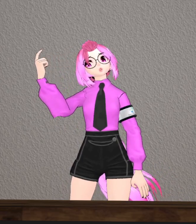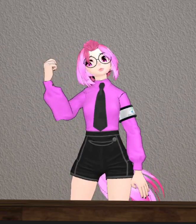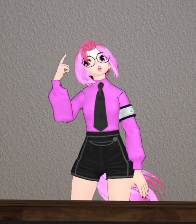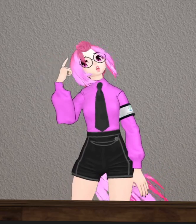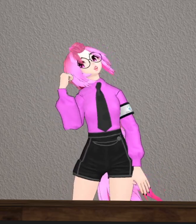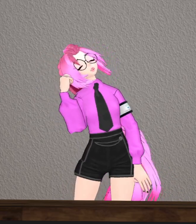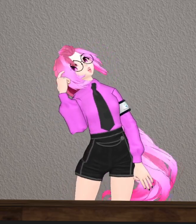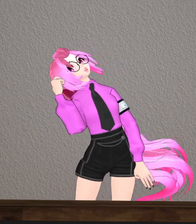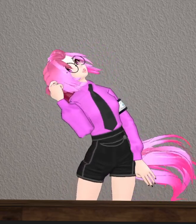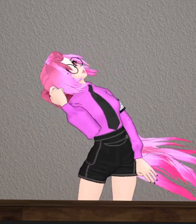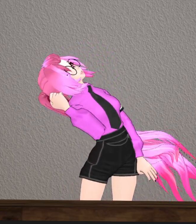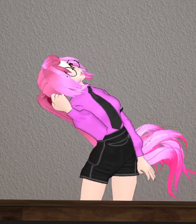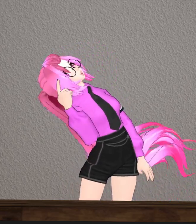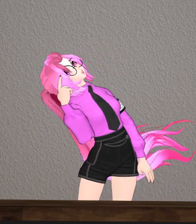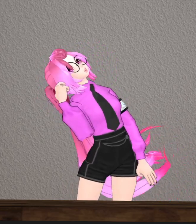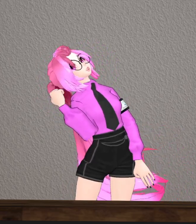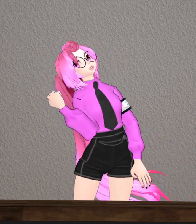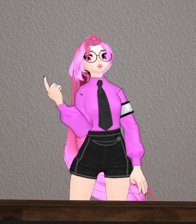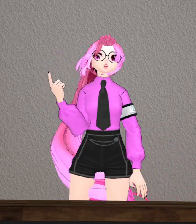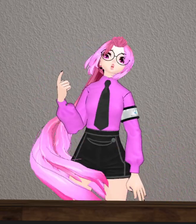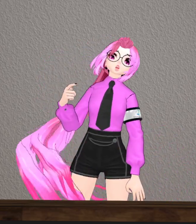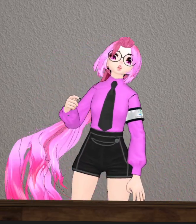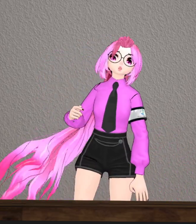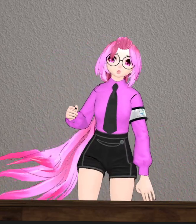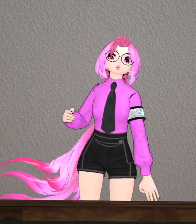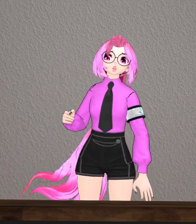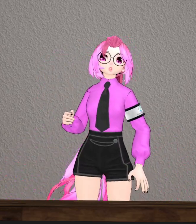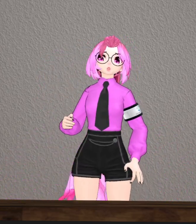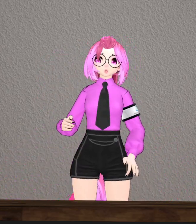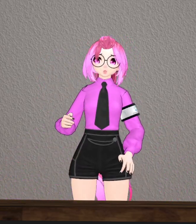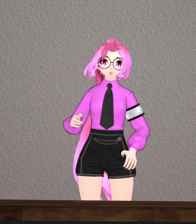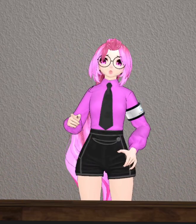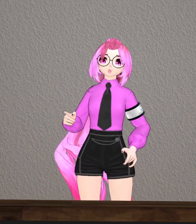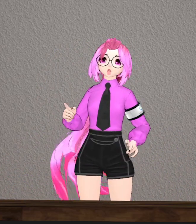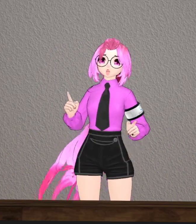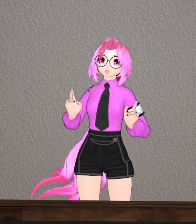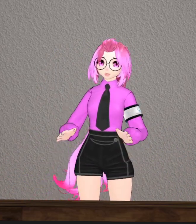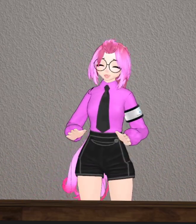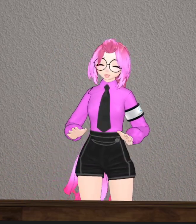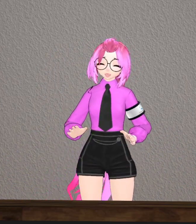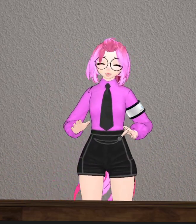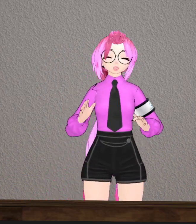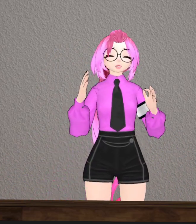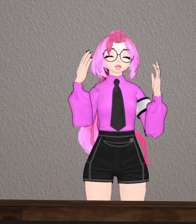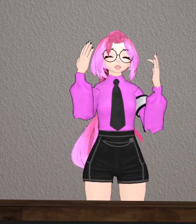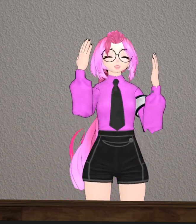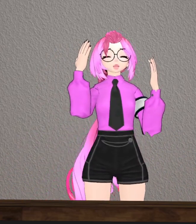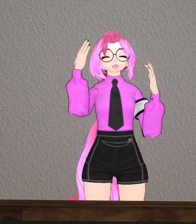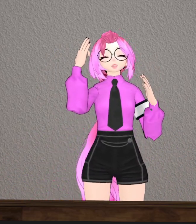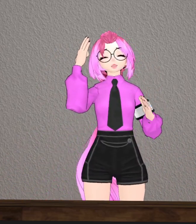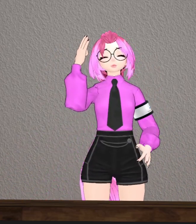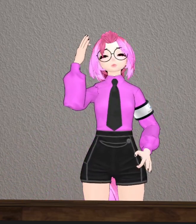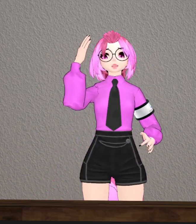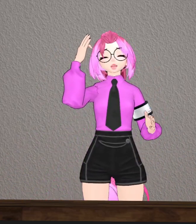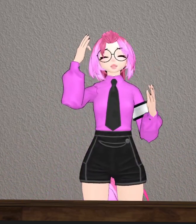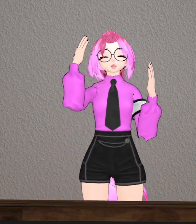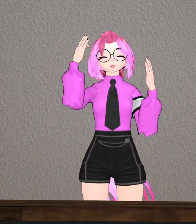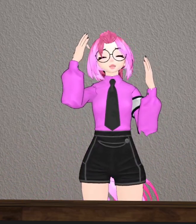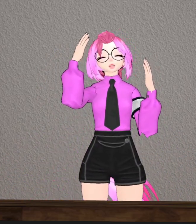So I sign it like I'm drifting and I'm dreaming, looking up. Yeah. And then another sign for wonder can also be